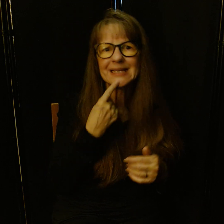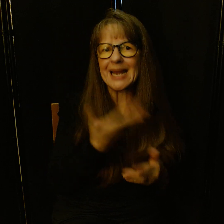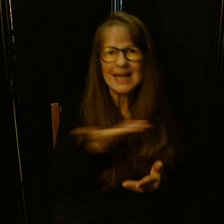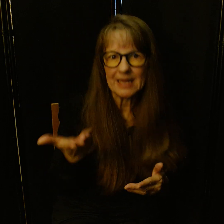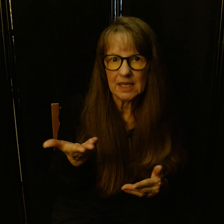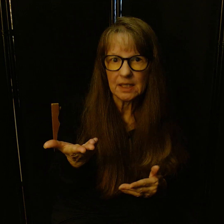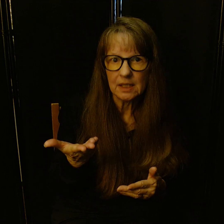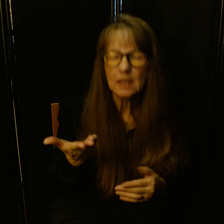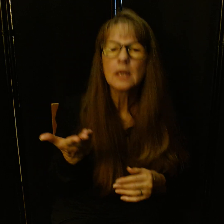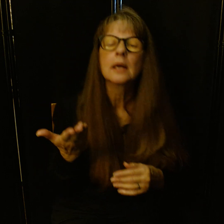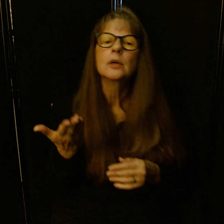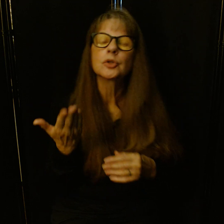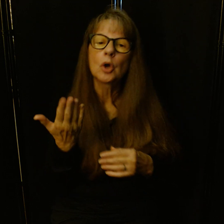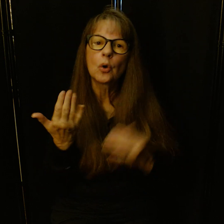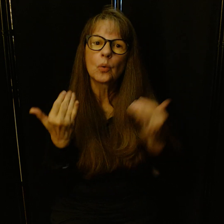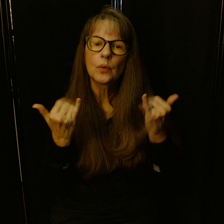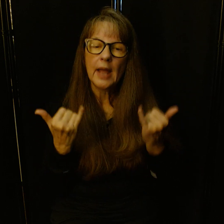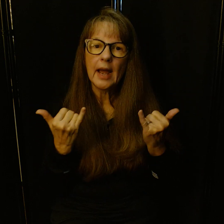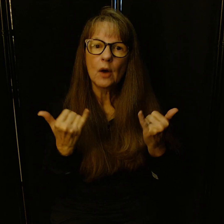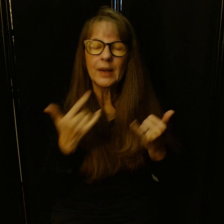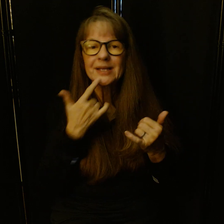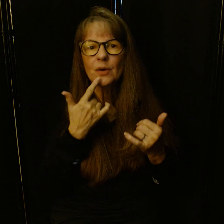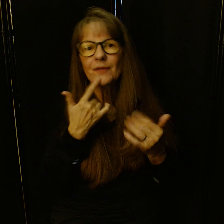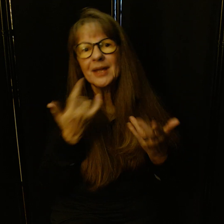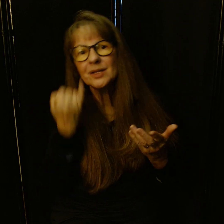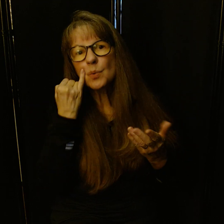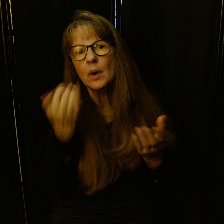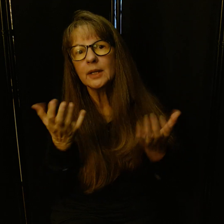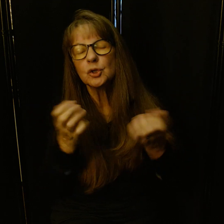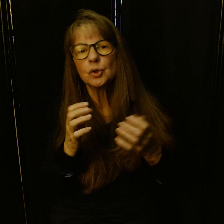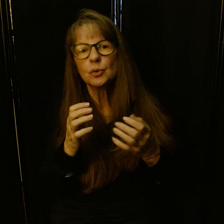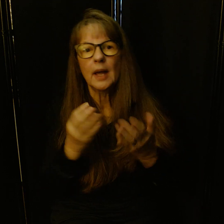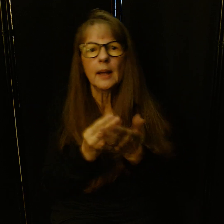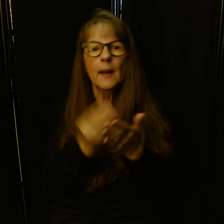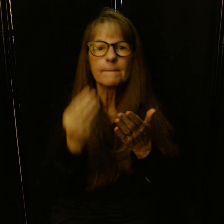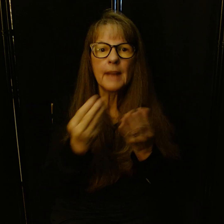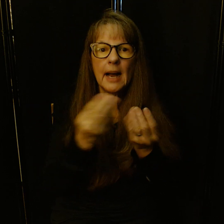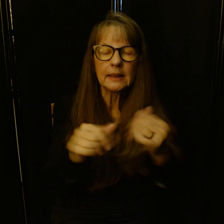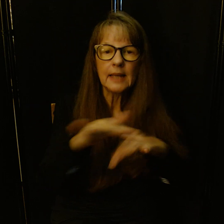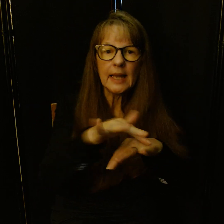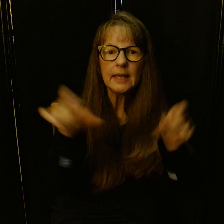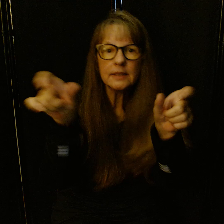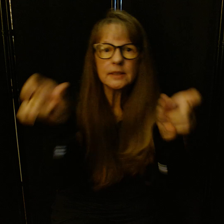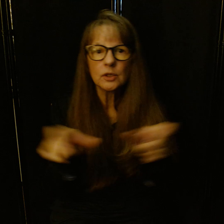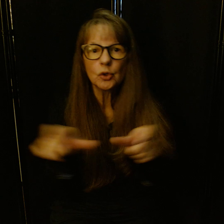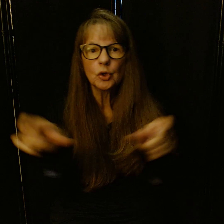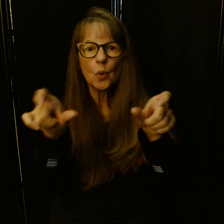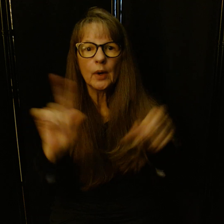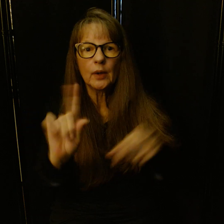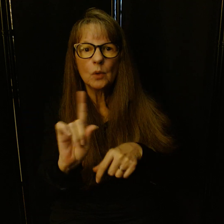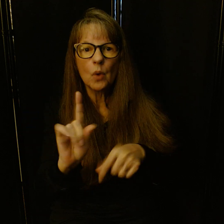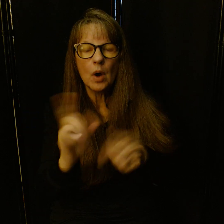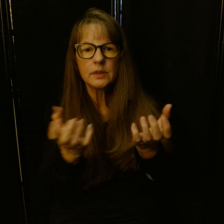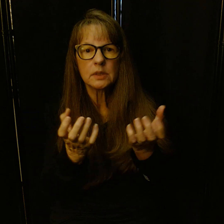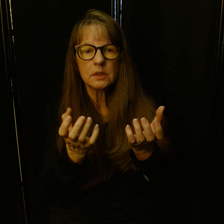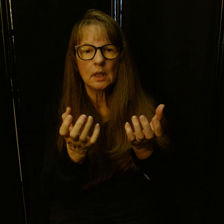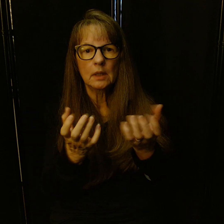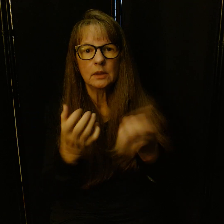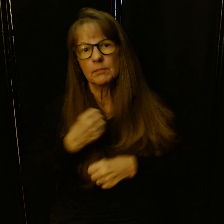anything. So now, and so if he's wanting to like buy land, where he wants some